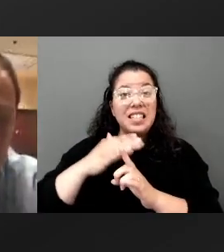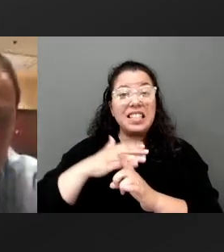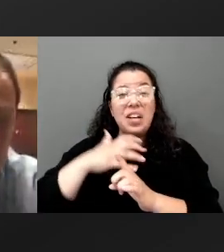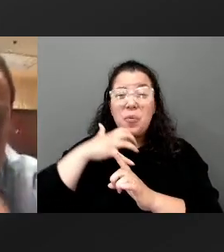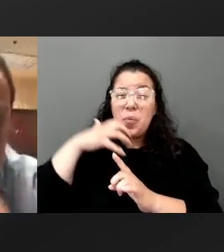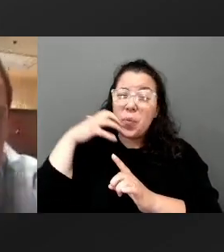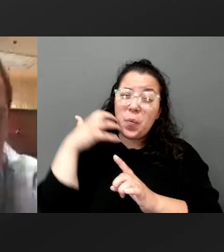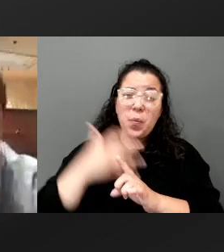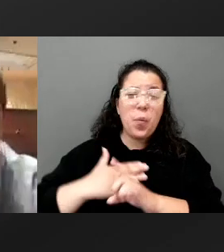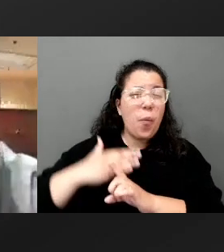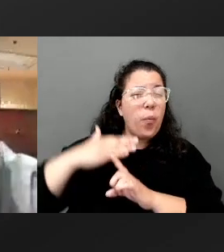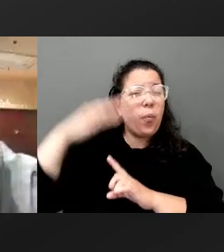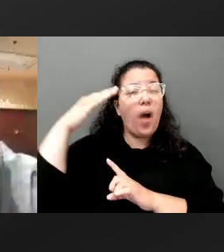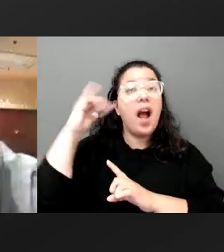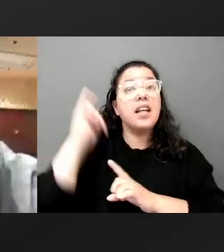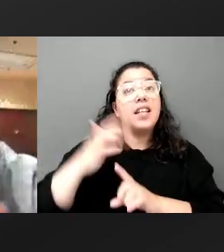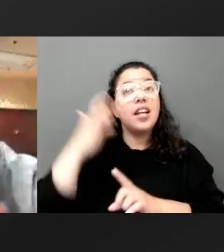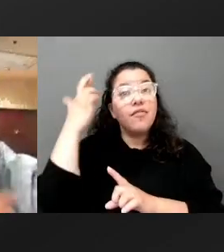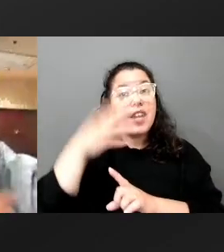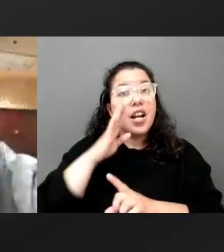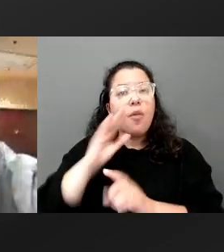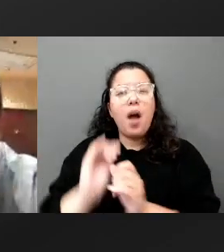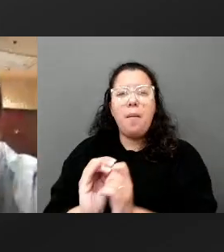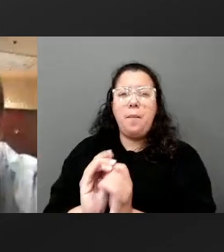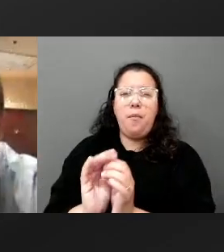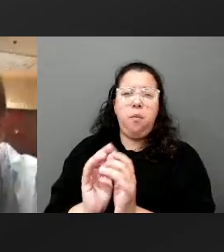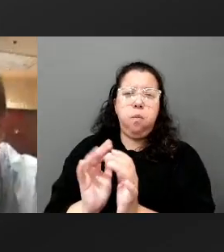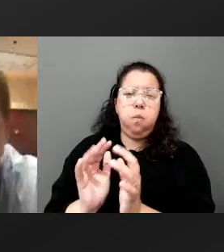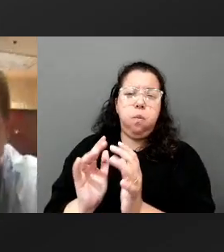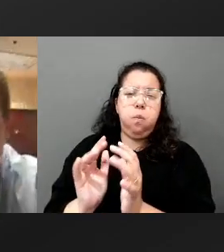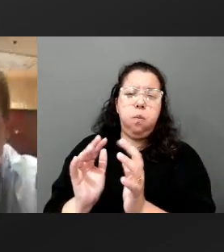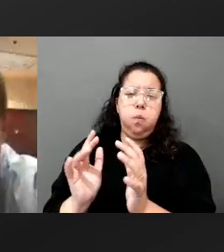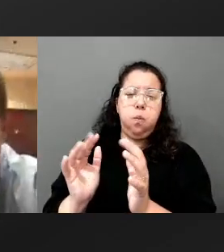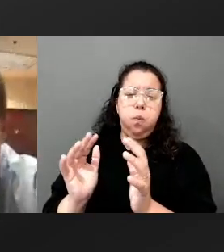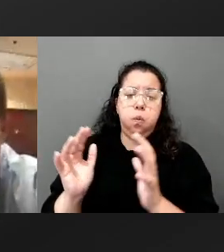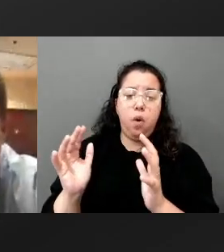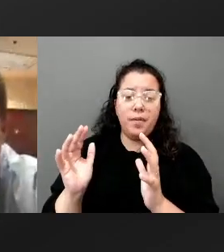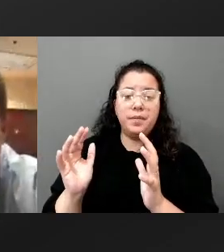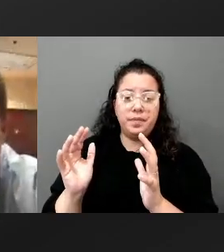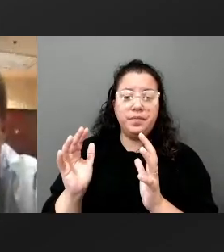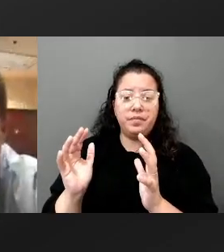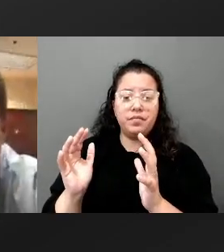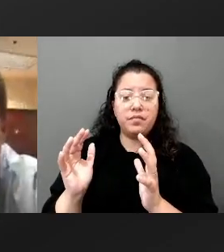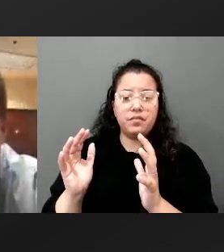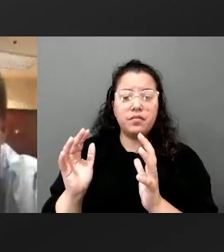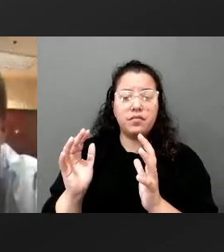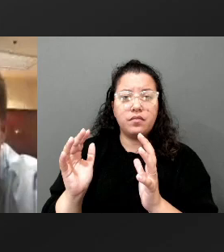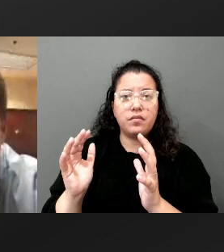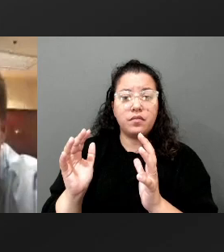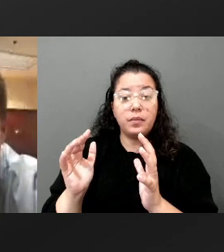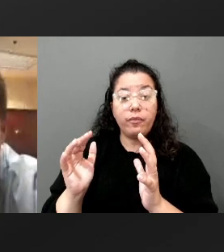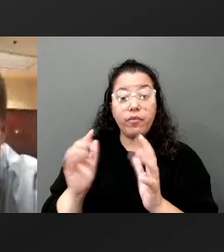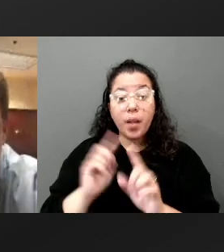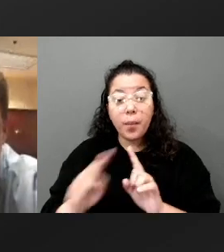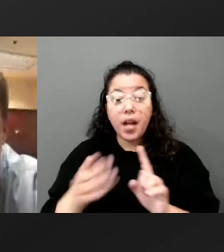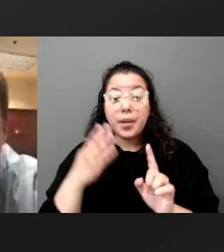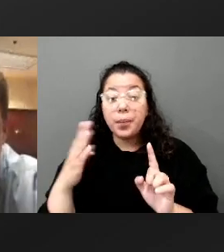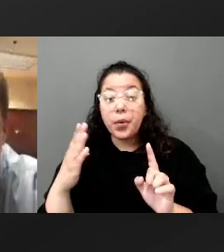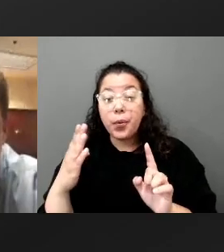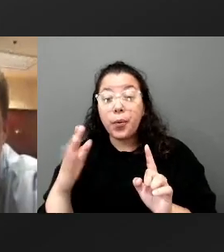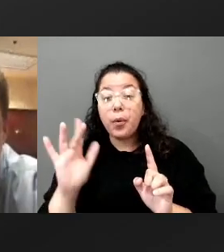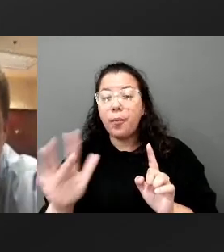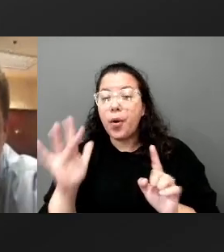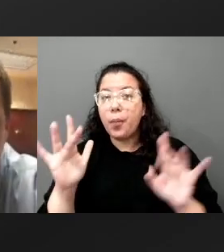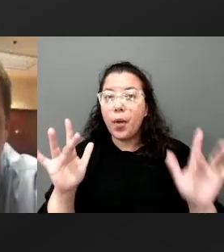up the whole nebula. The other star, the one that appears bright in both near-cam and mirror, the blue